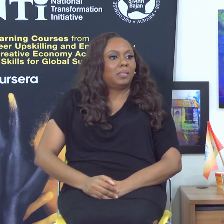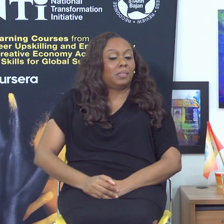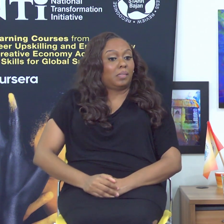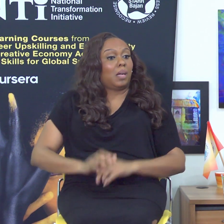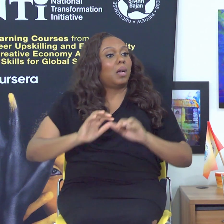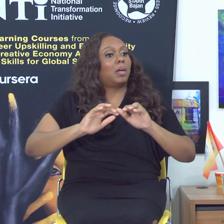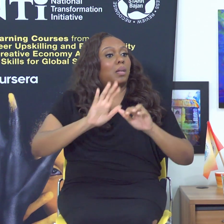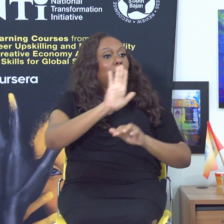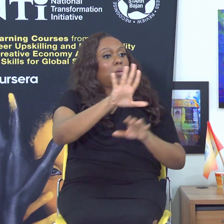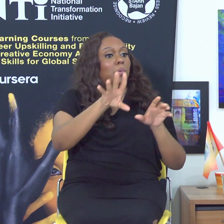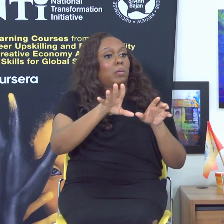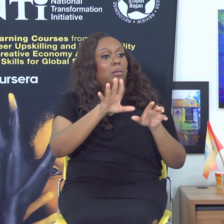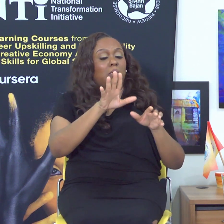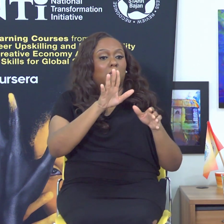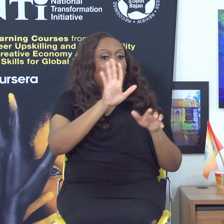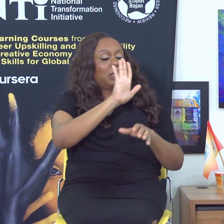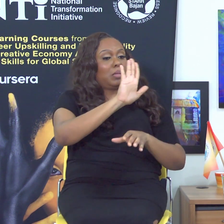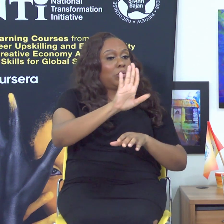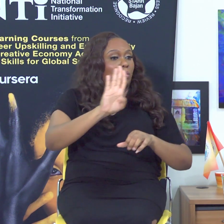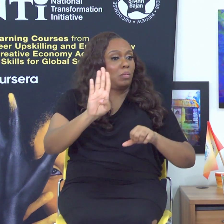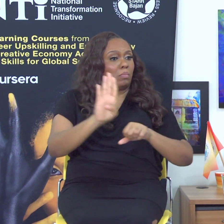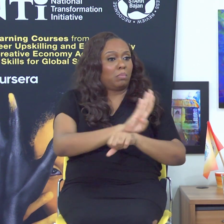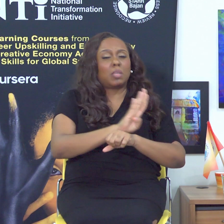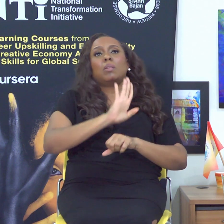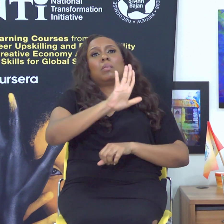are you working now in that area?